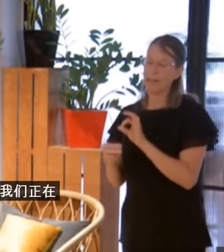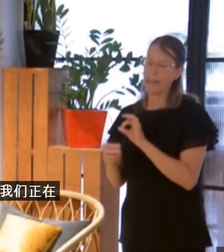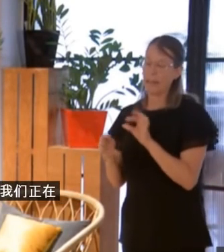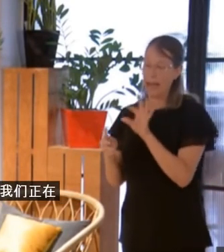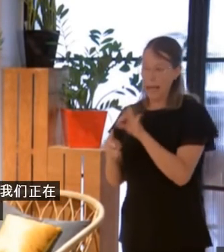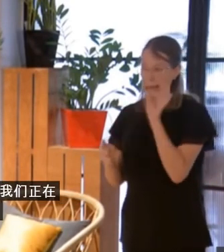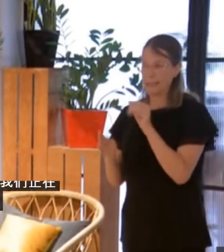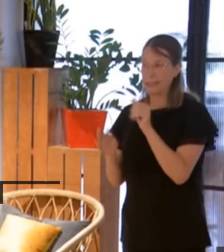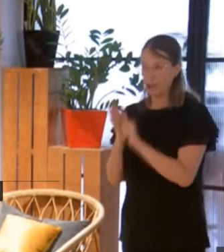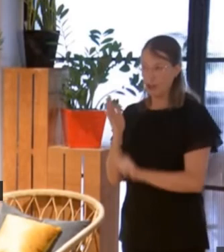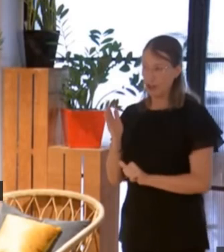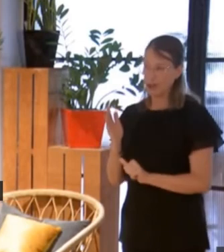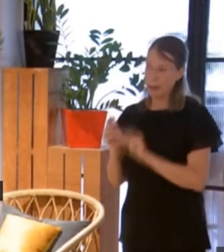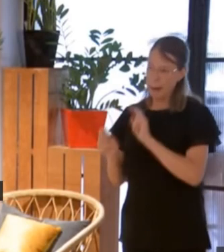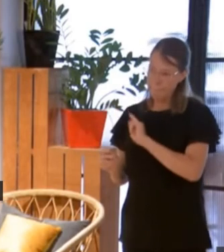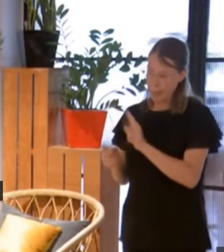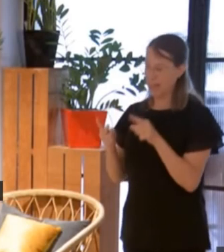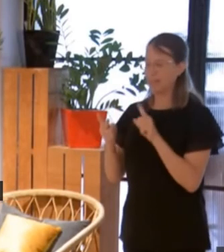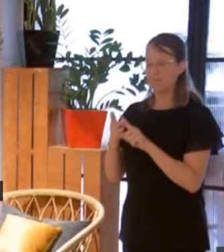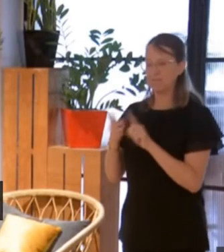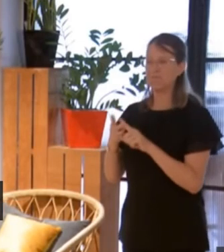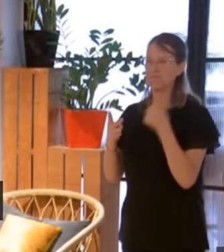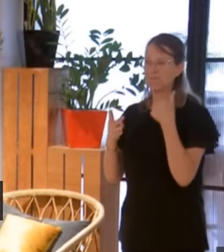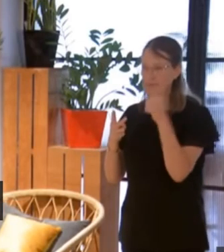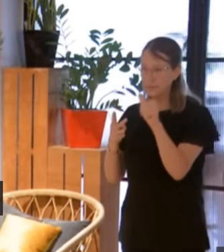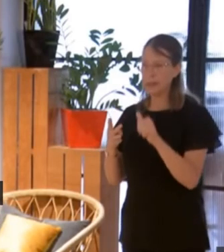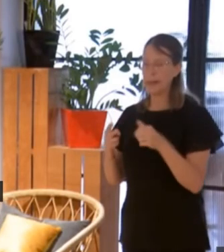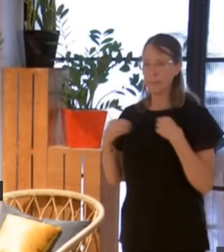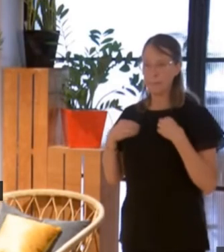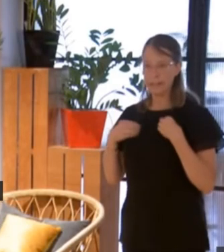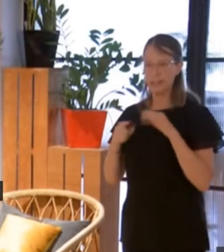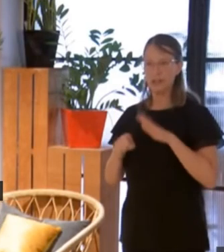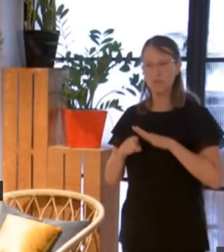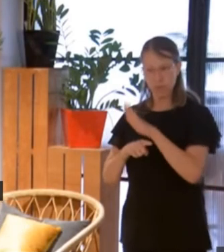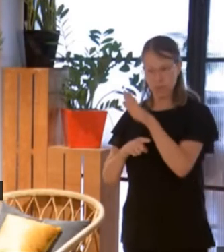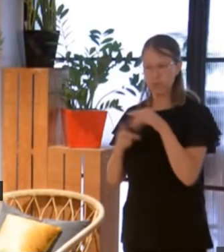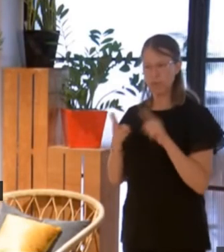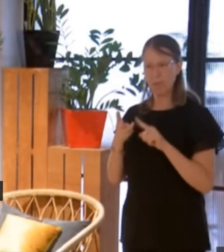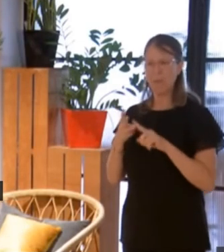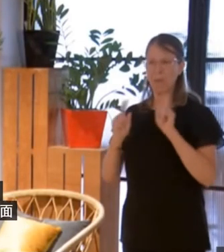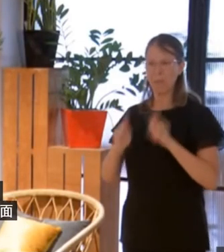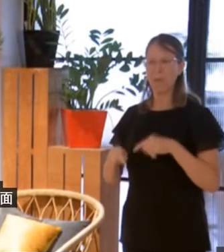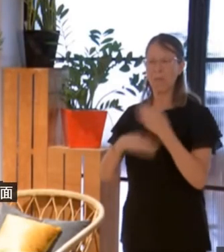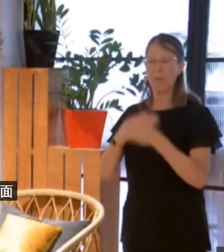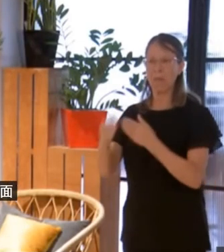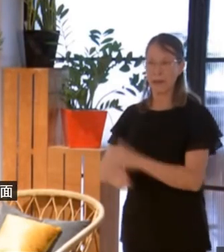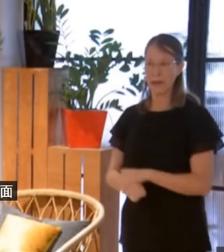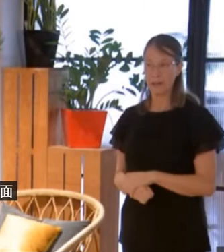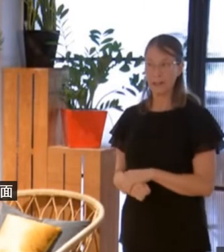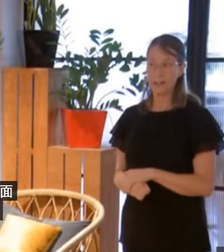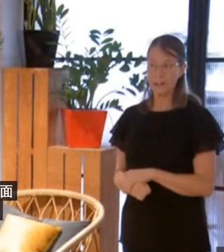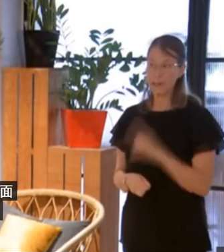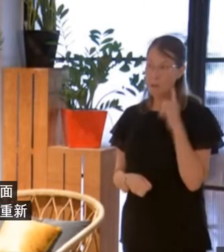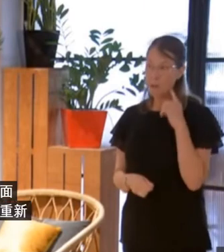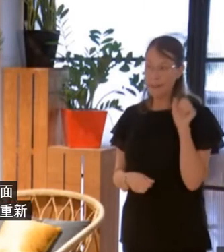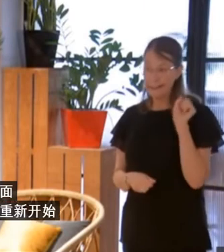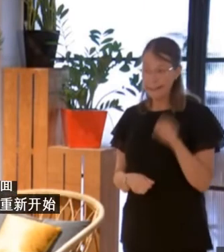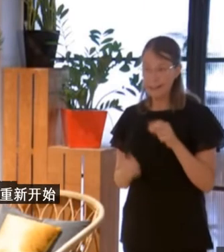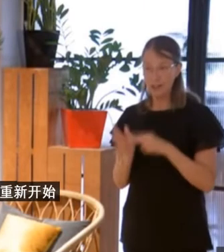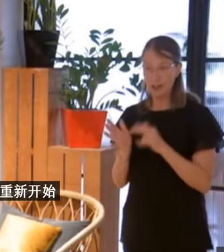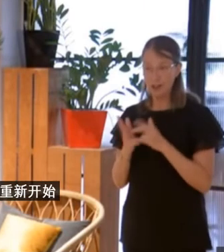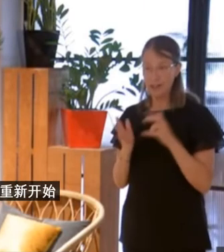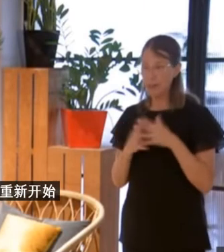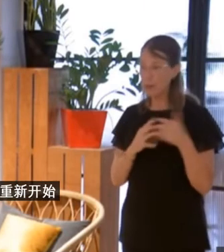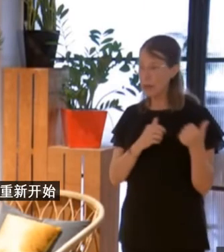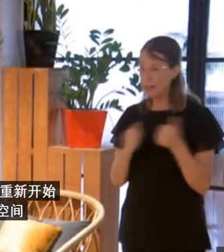that. We want businesses to be flourishing again. That's back on track. So from all accounts, right across the board, New South Wales is back